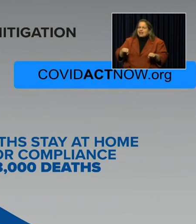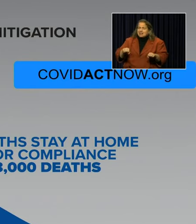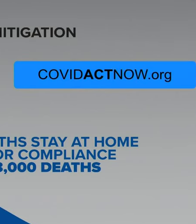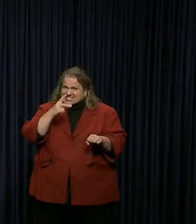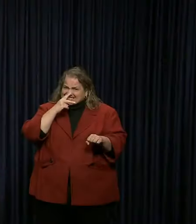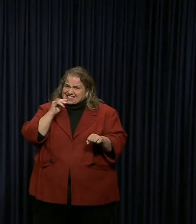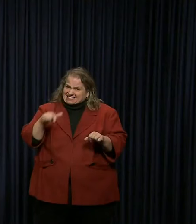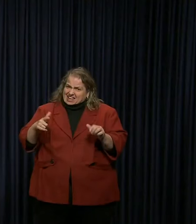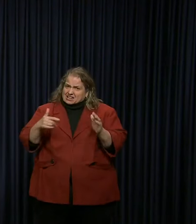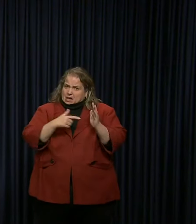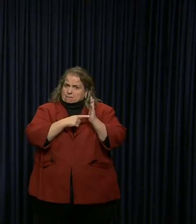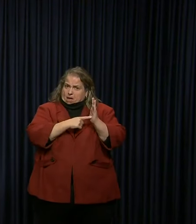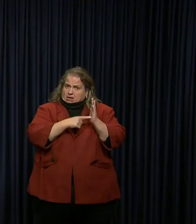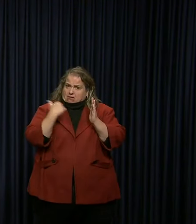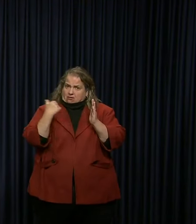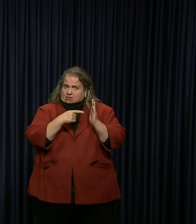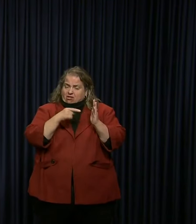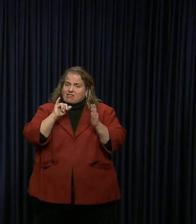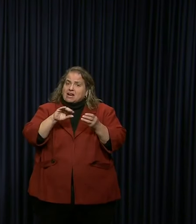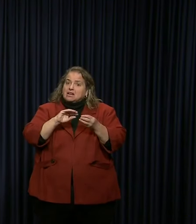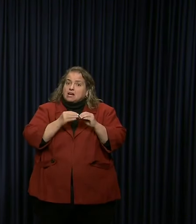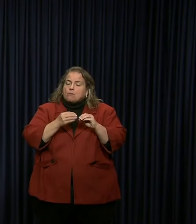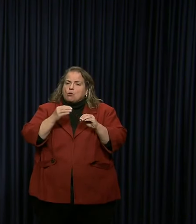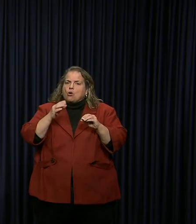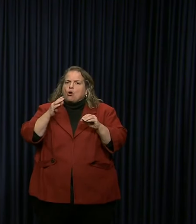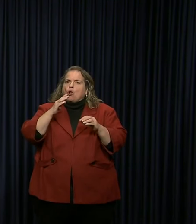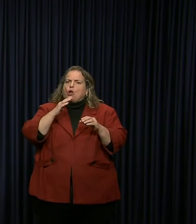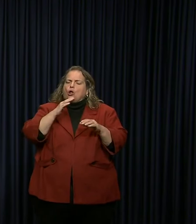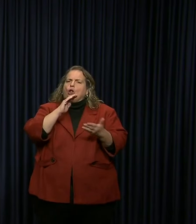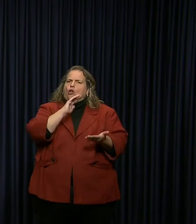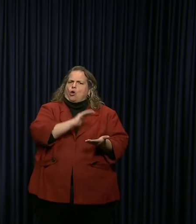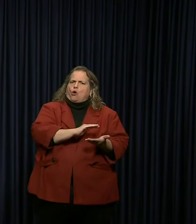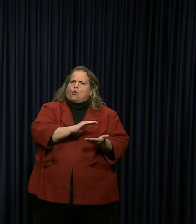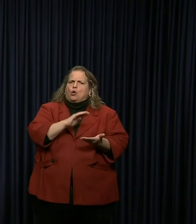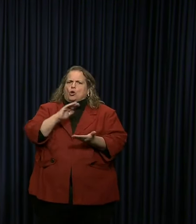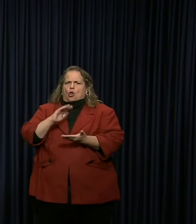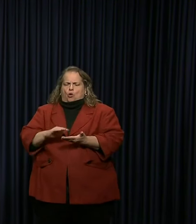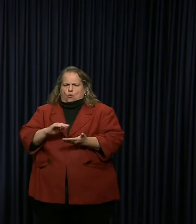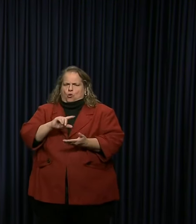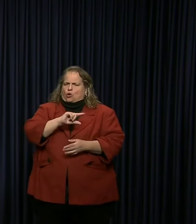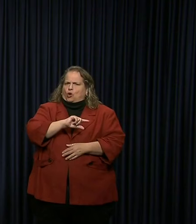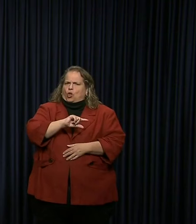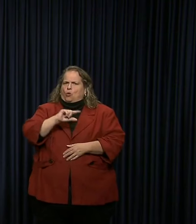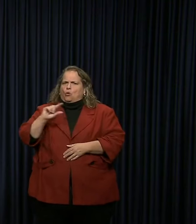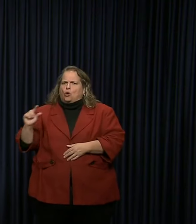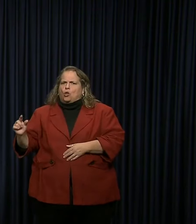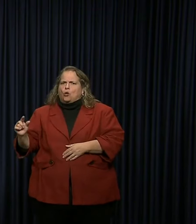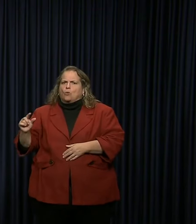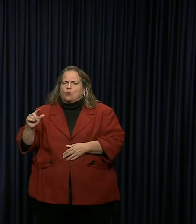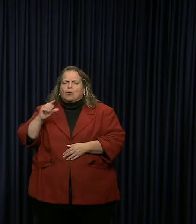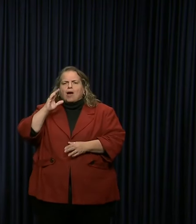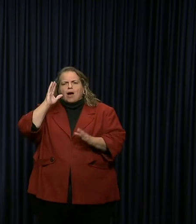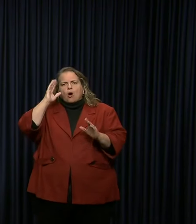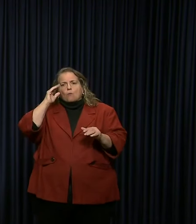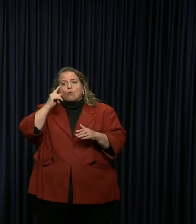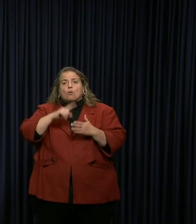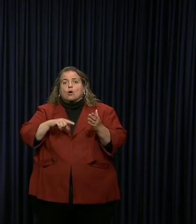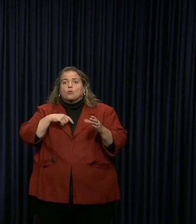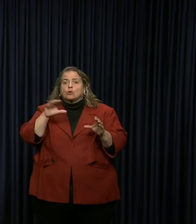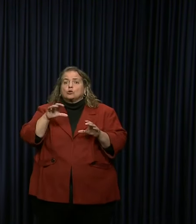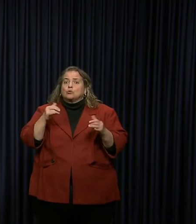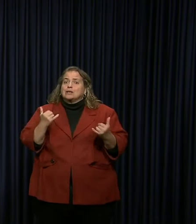modeling, that these numbers are actually lower on both ends. I certainly hope that with what we are doing